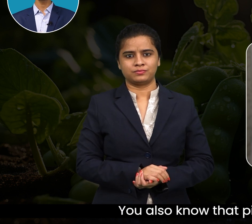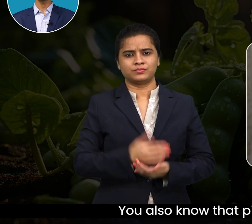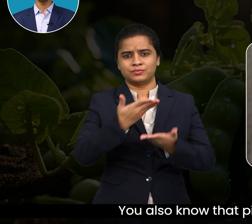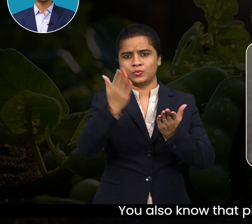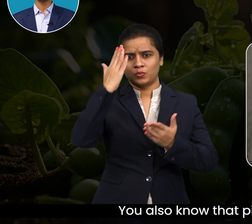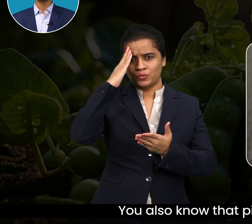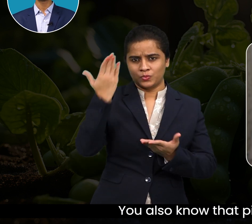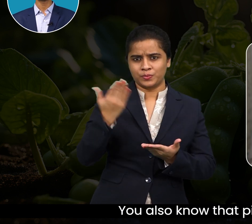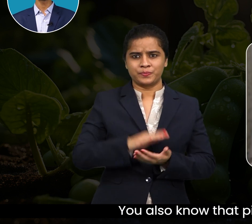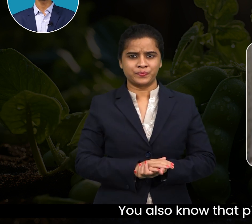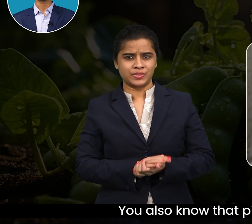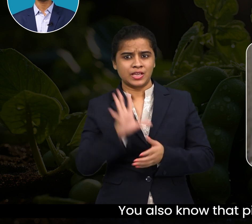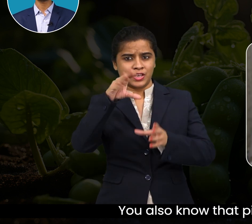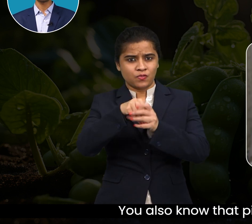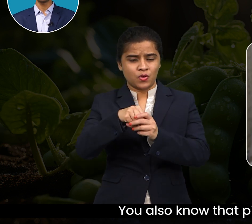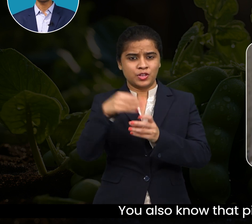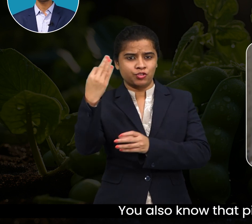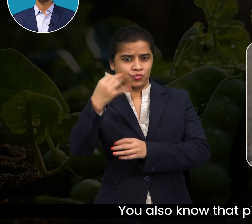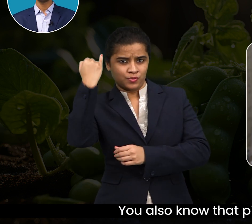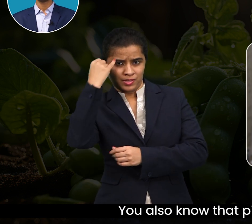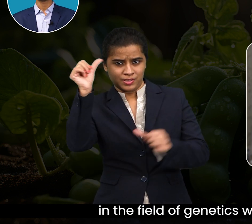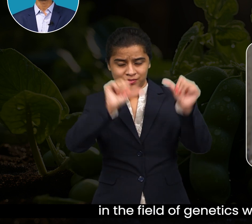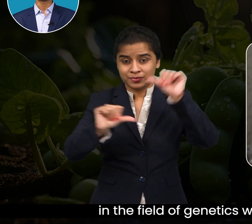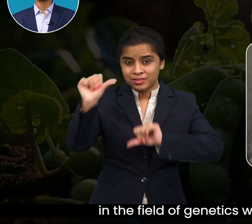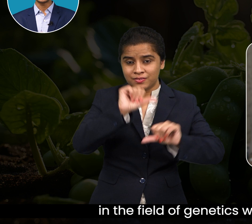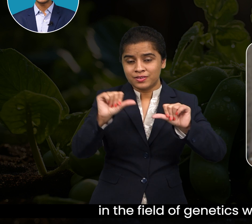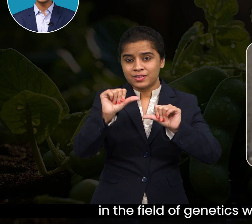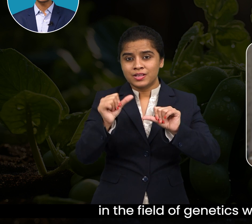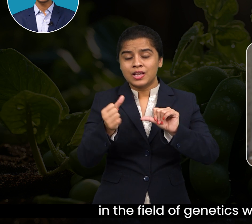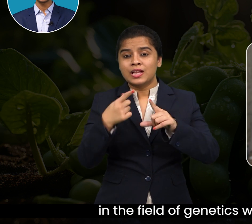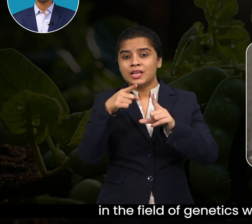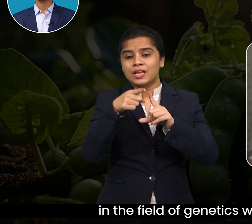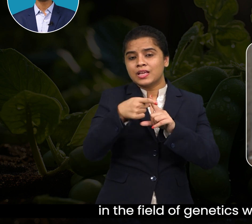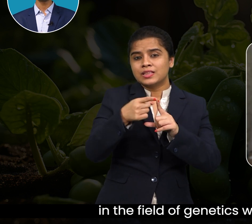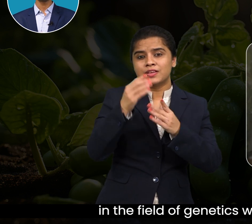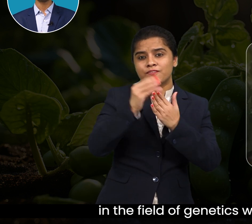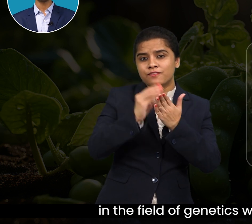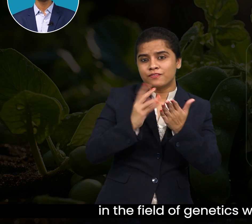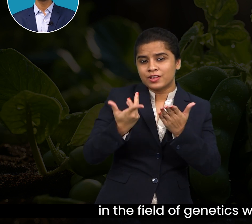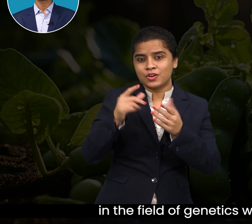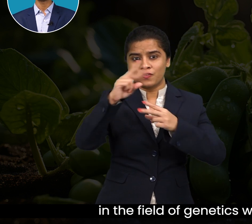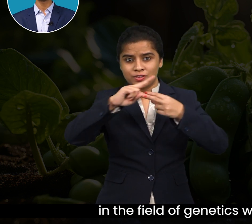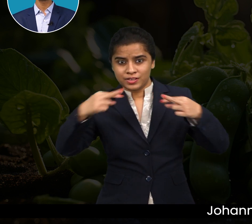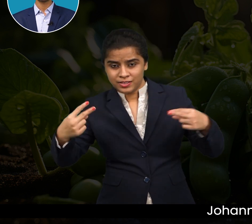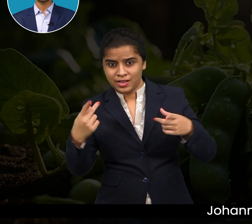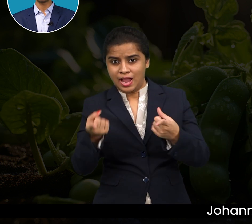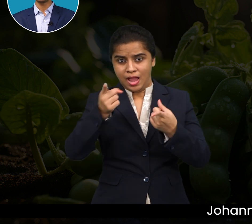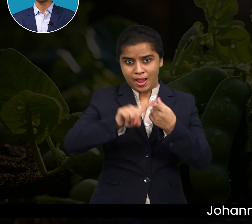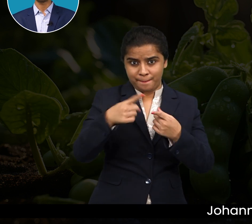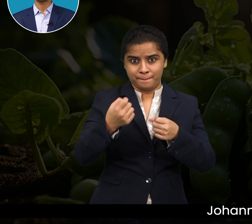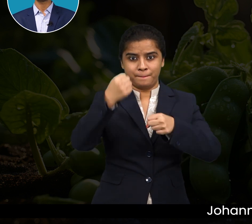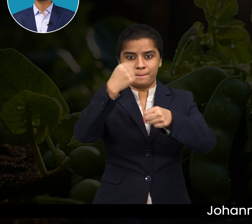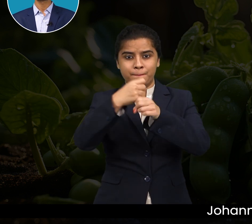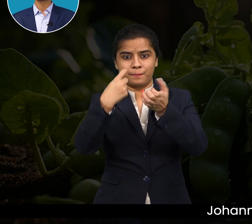You also know that pioneering experiments in the field of genetics were conducted by Gregor Johann